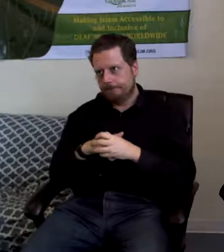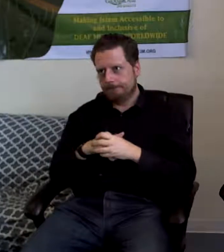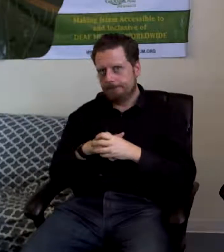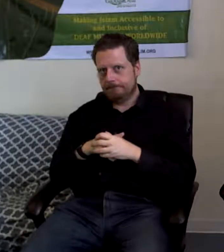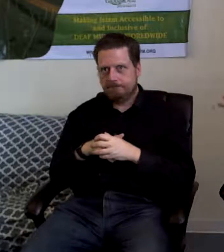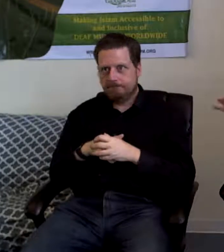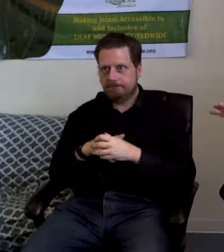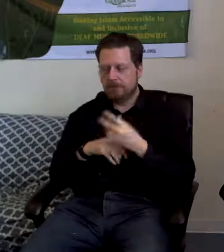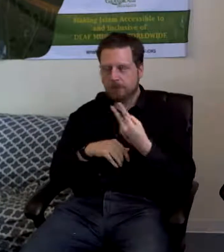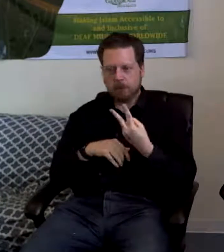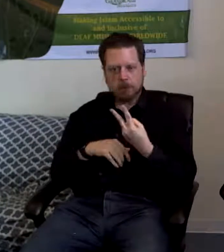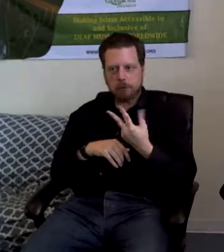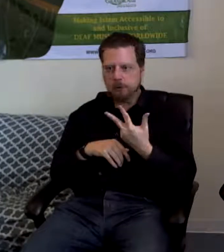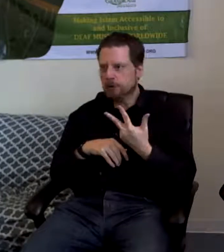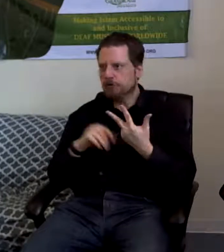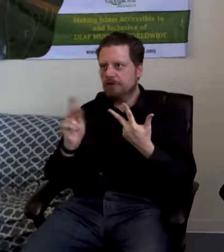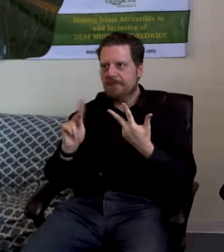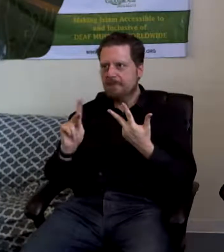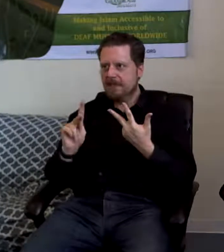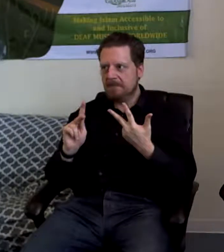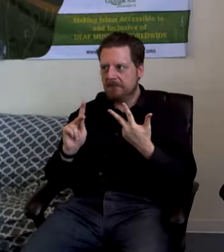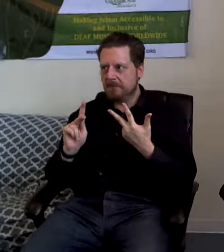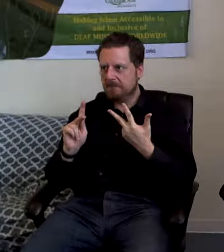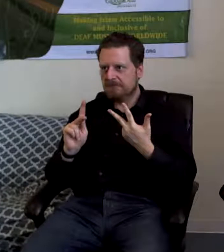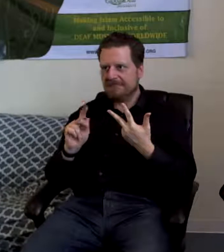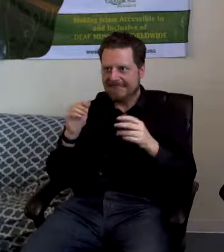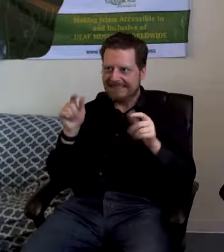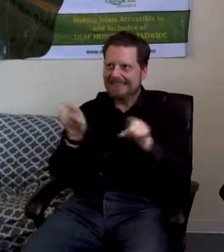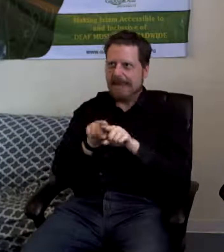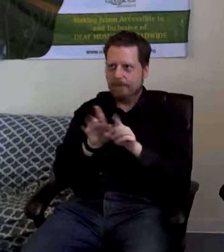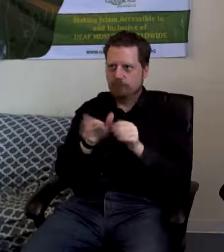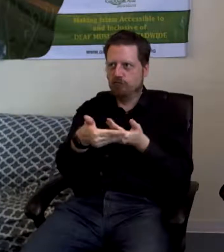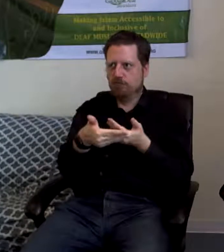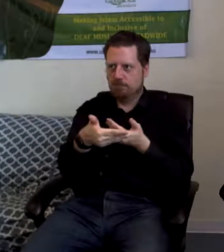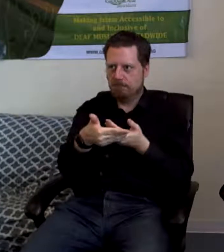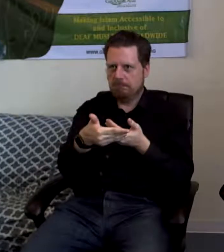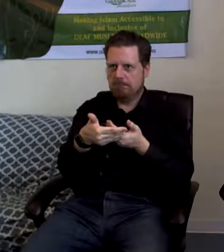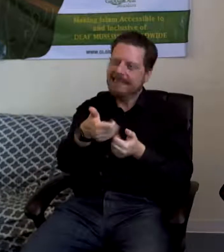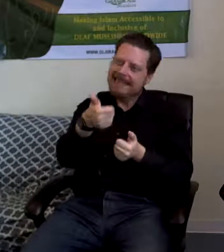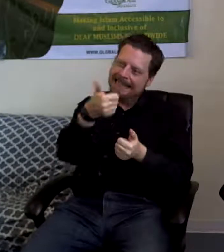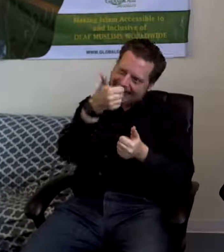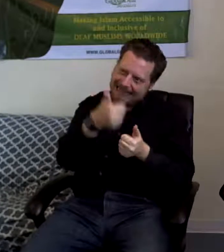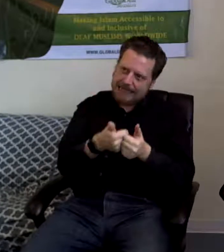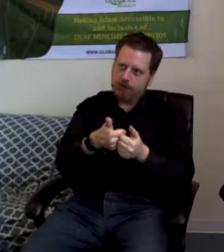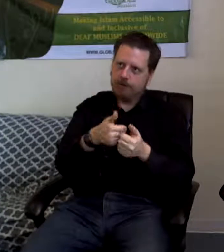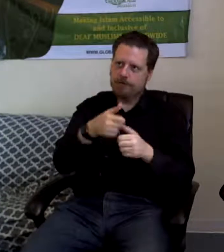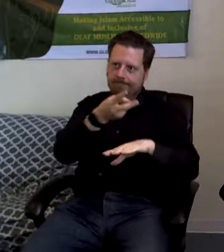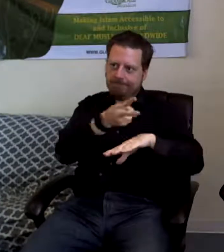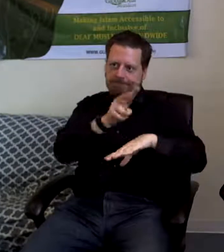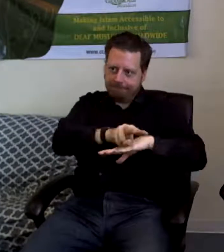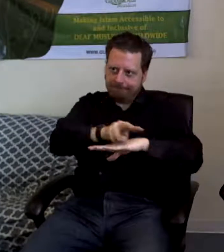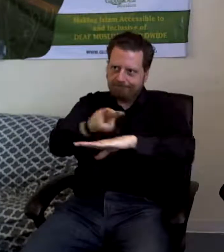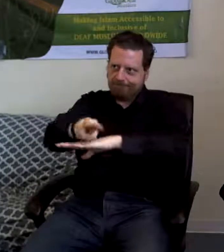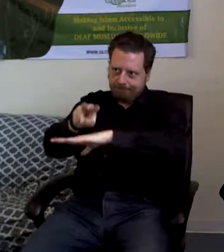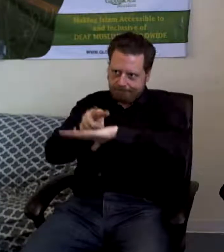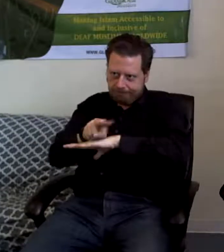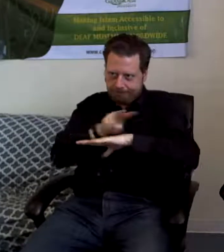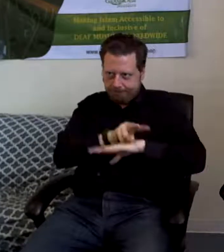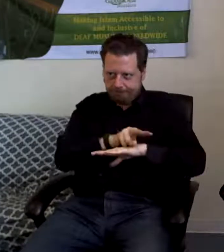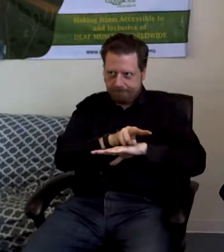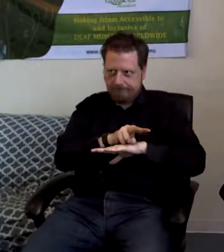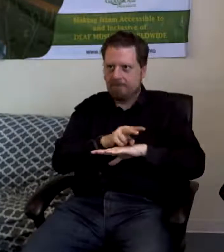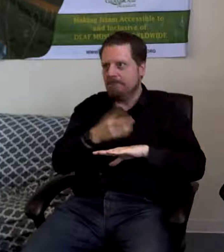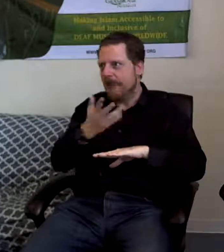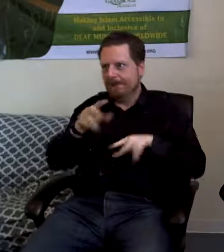Maybe 2, 3 people are in one and the same room. Each is on his or her bed. Maybe 2 are on the